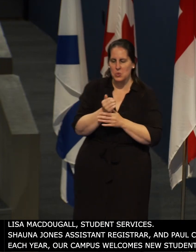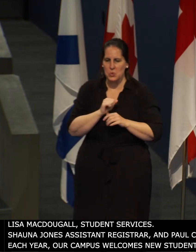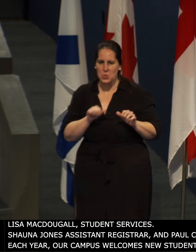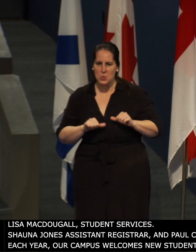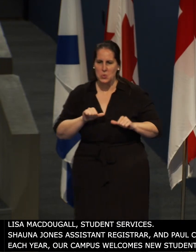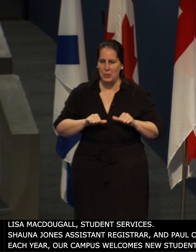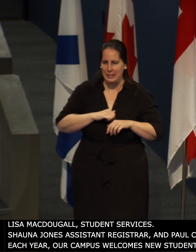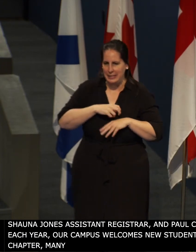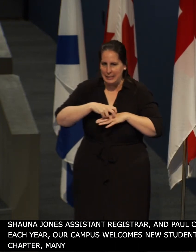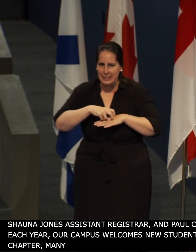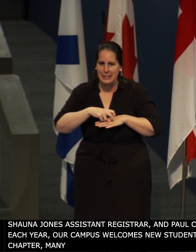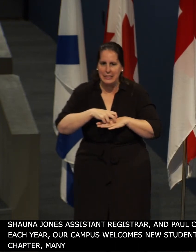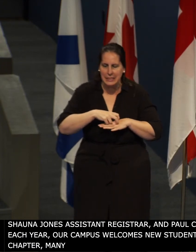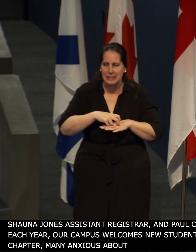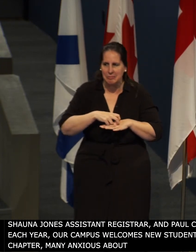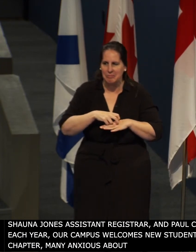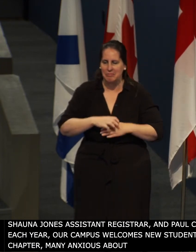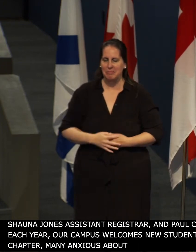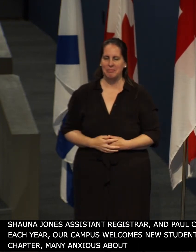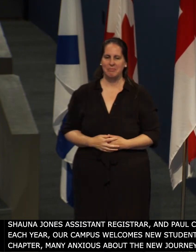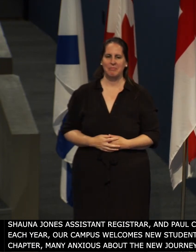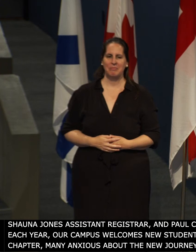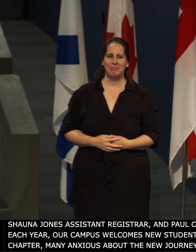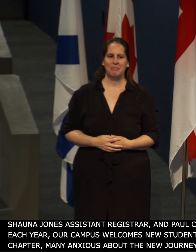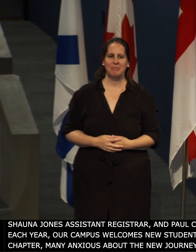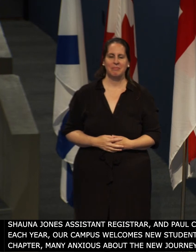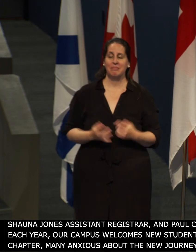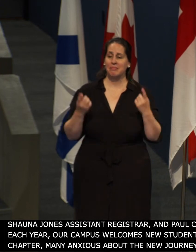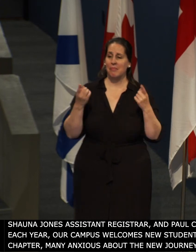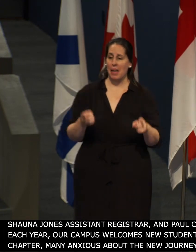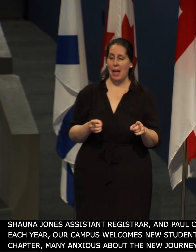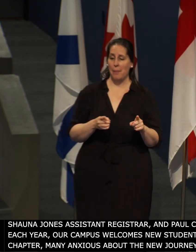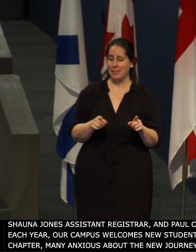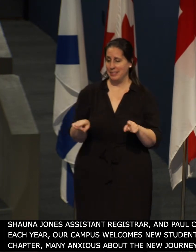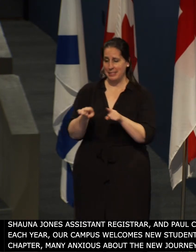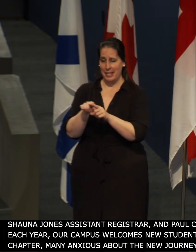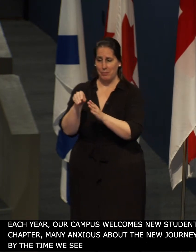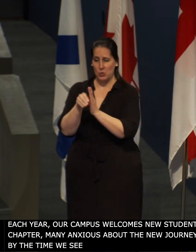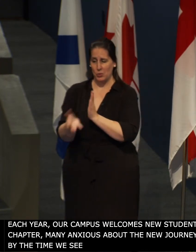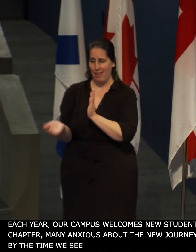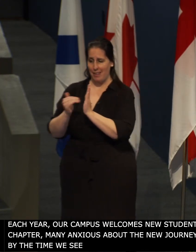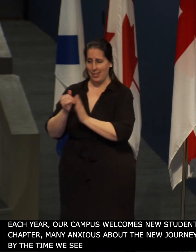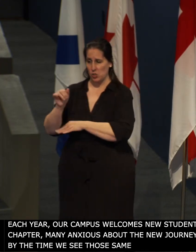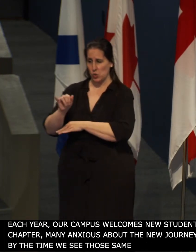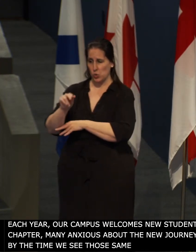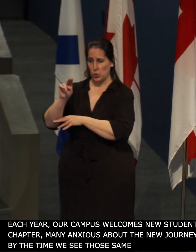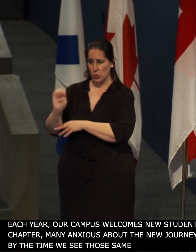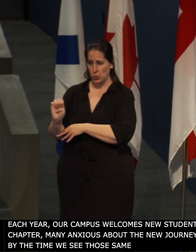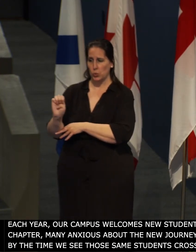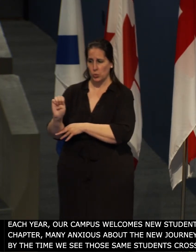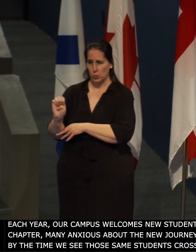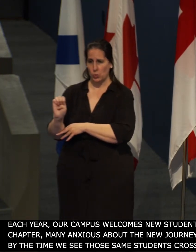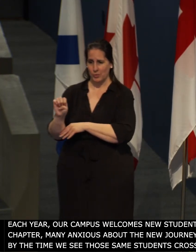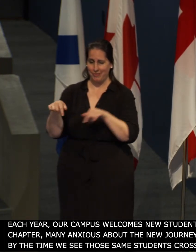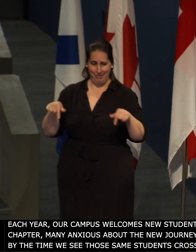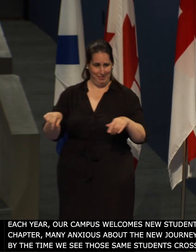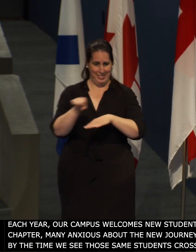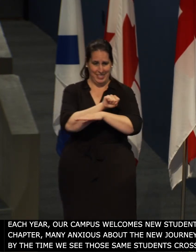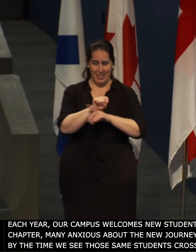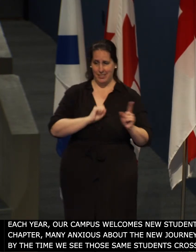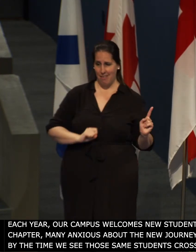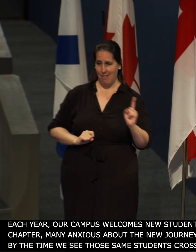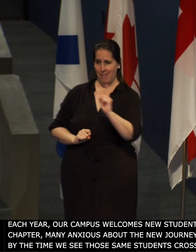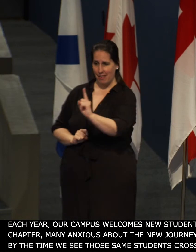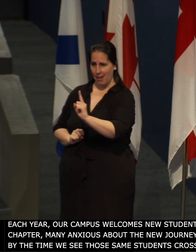the new journey they are about to begin. By the time we see those same students cross our stage at Convocation, you